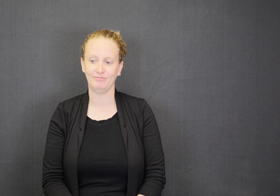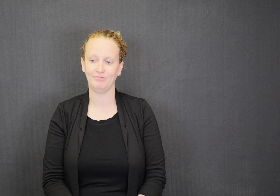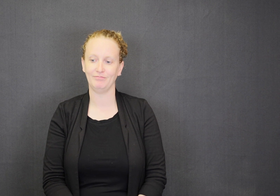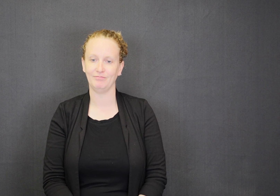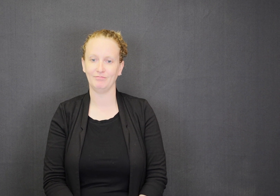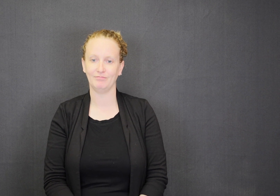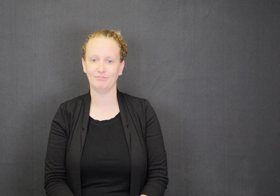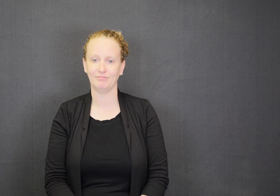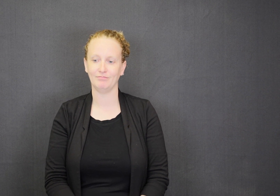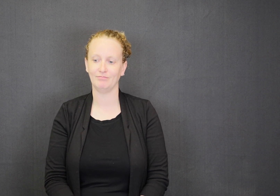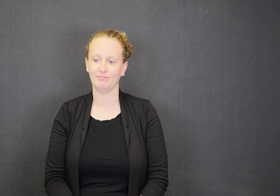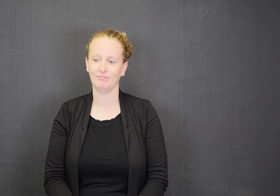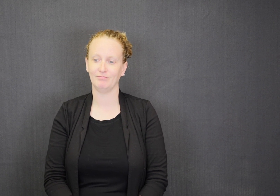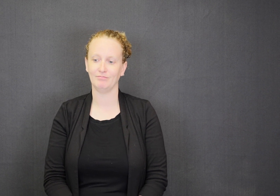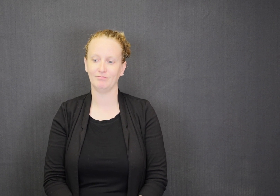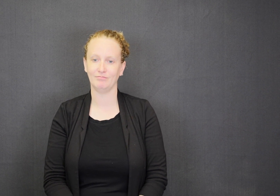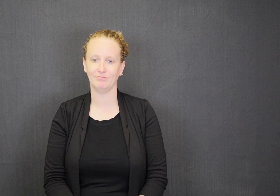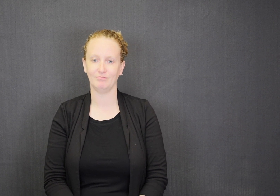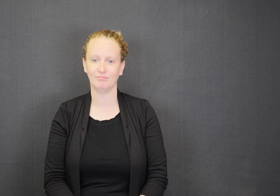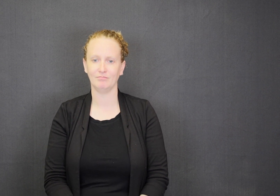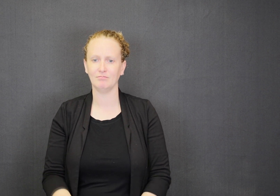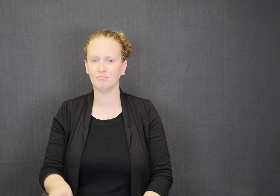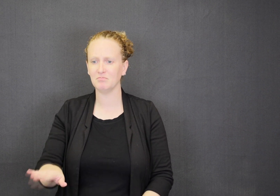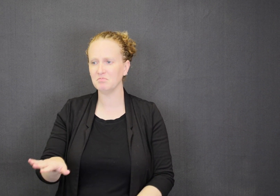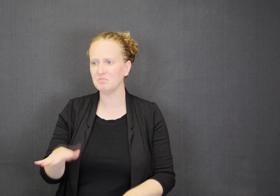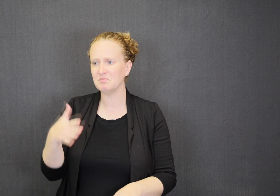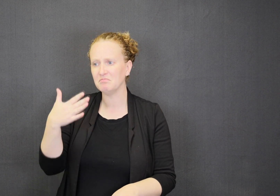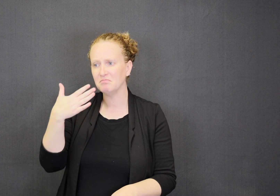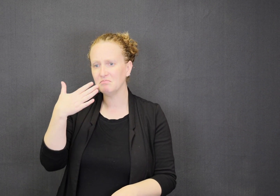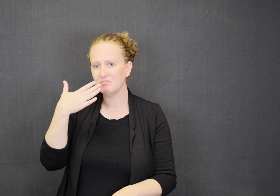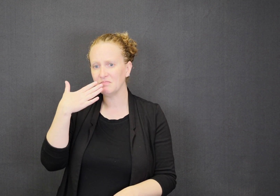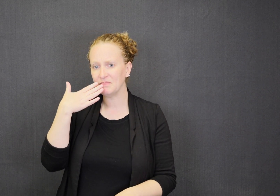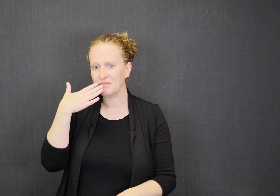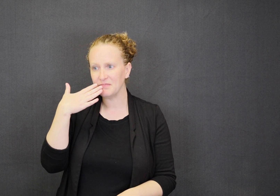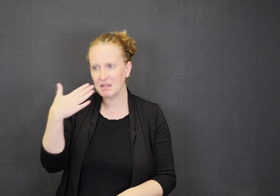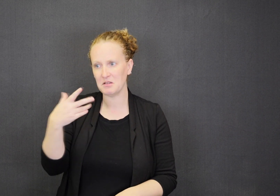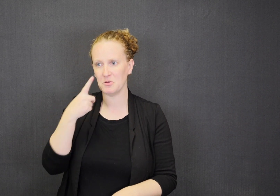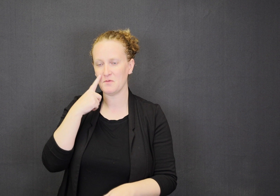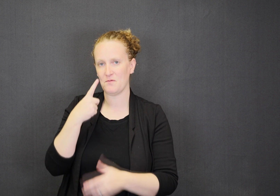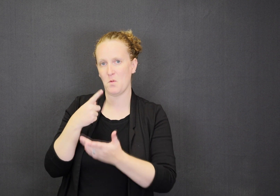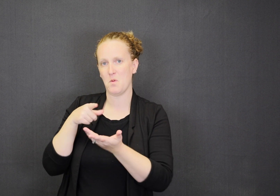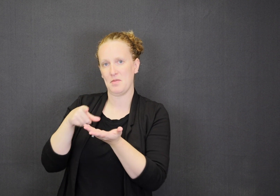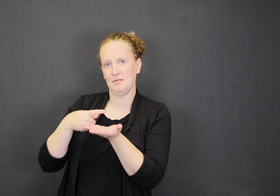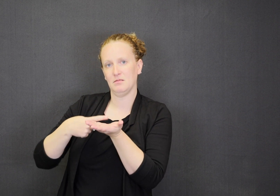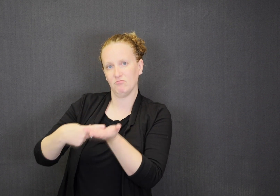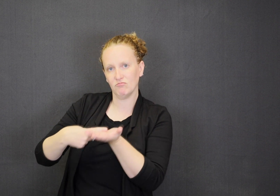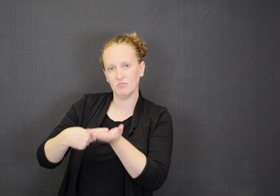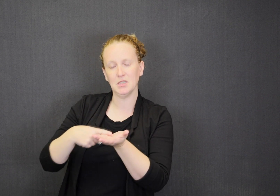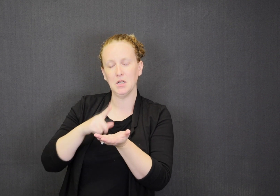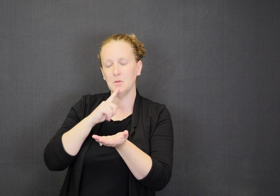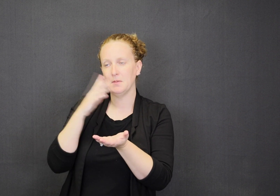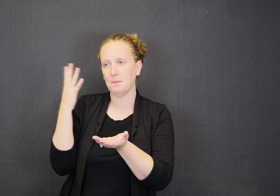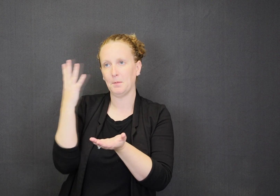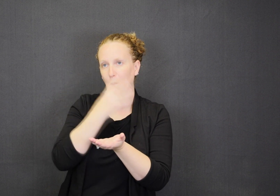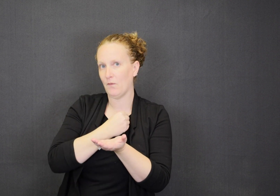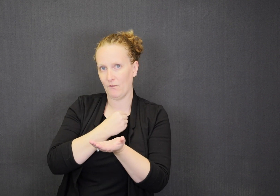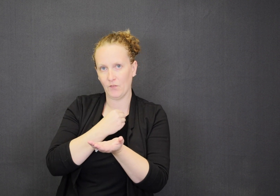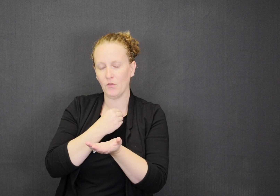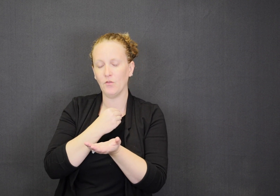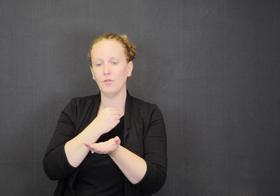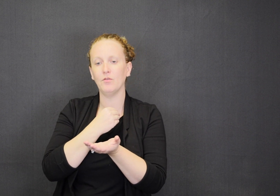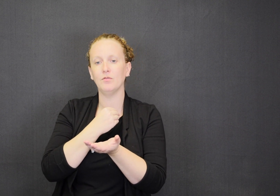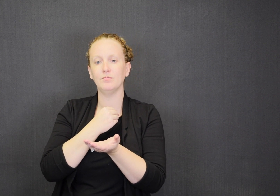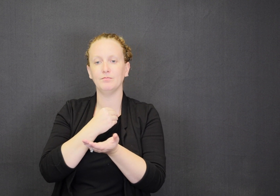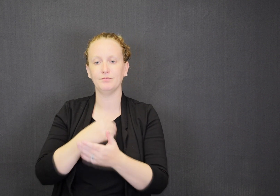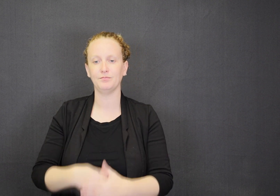I agree. Thank you for that. Thank you so much for this conversation. Really beautiful conversation.